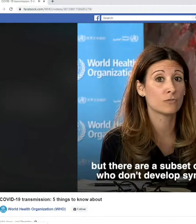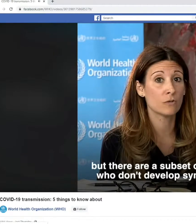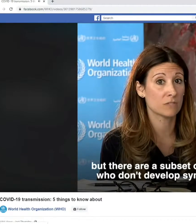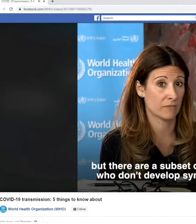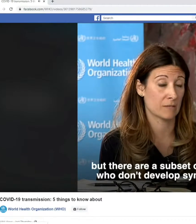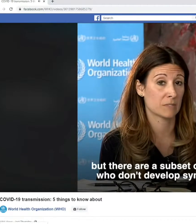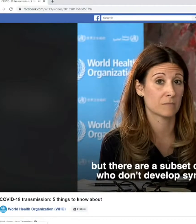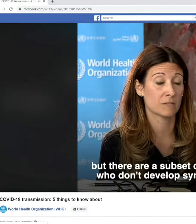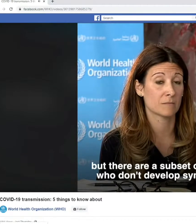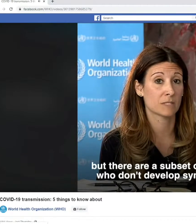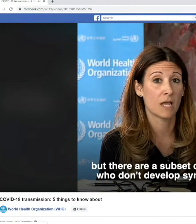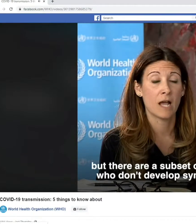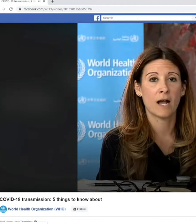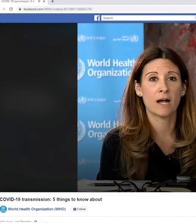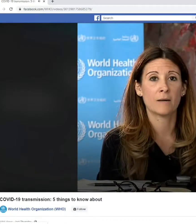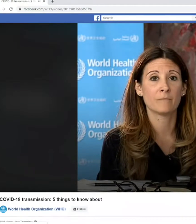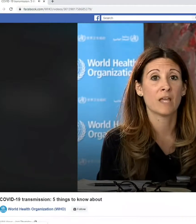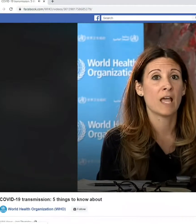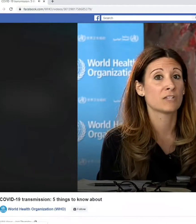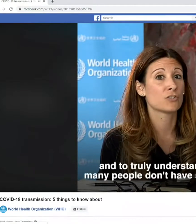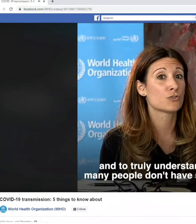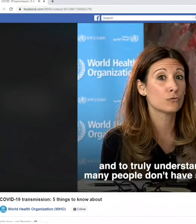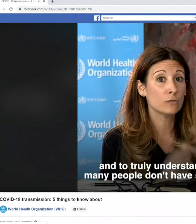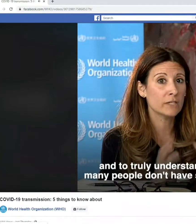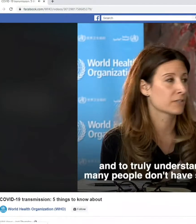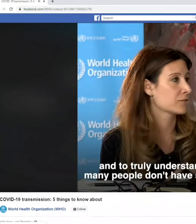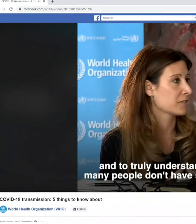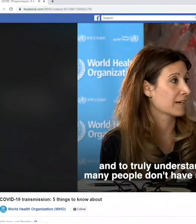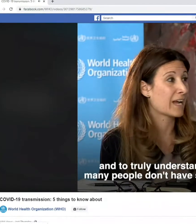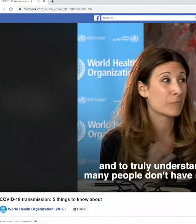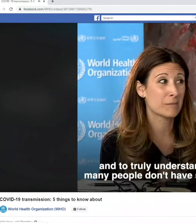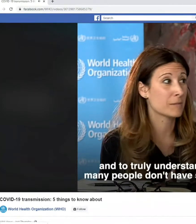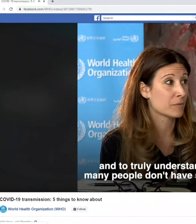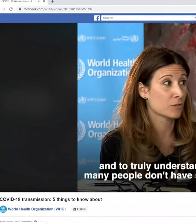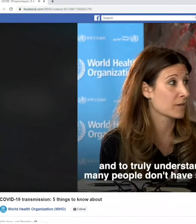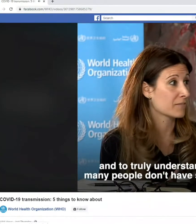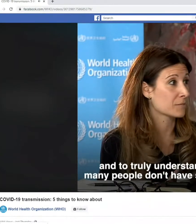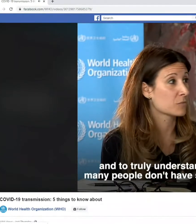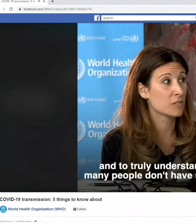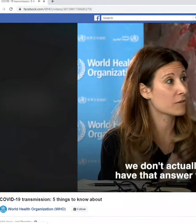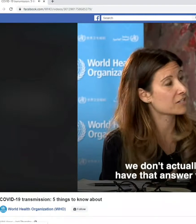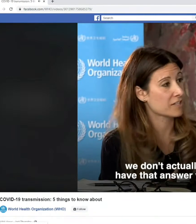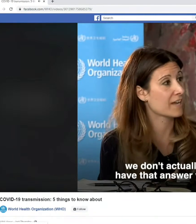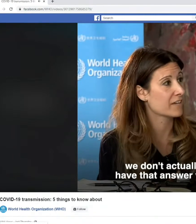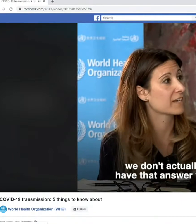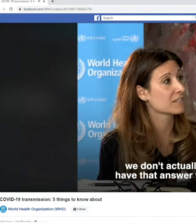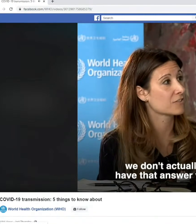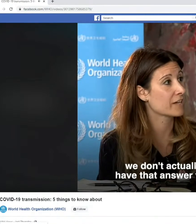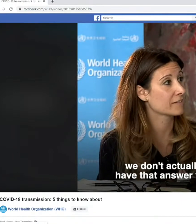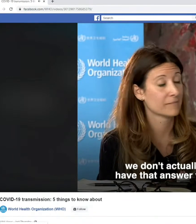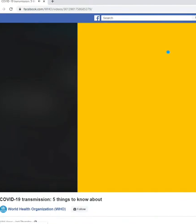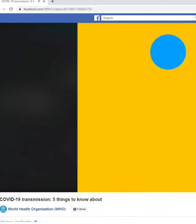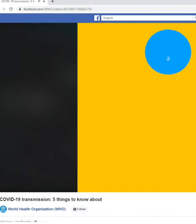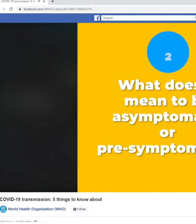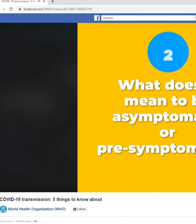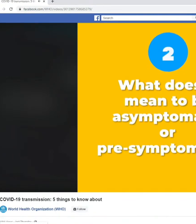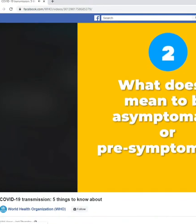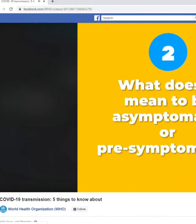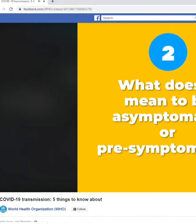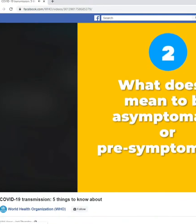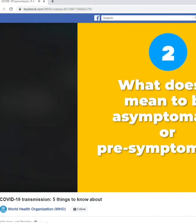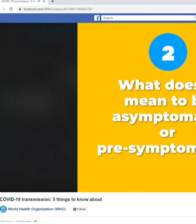people who don't develop symptoms. And to truly understand how many people don't have symptoms, we don't actually have that answer yet.